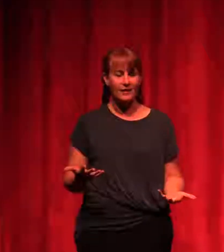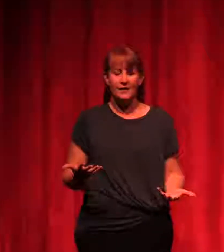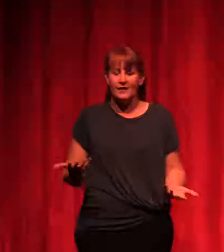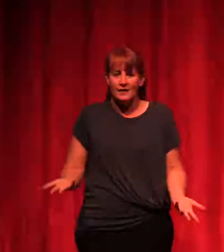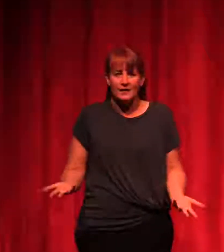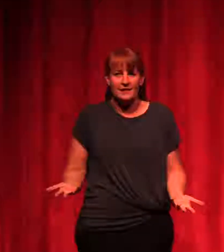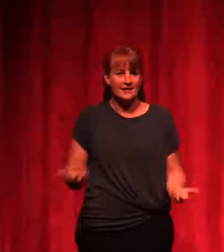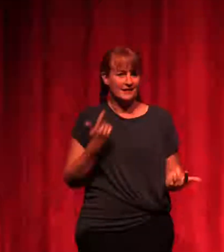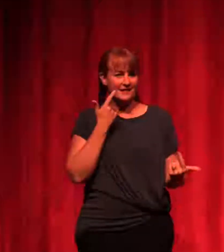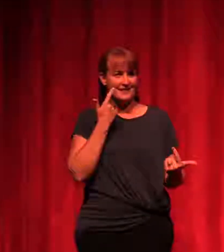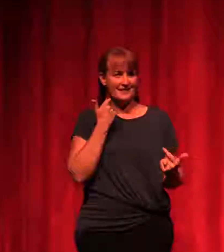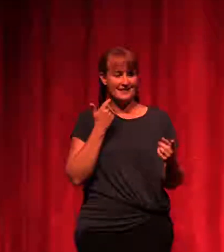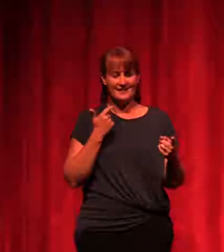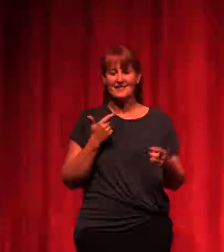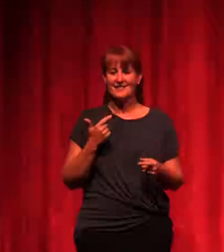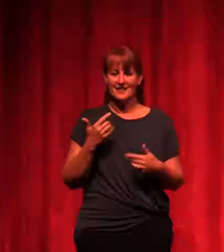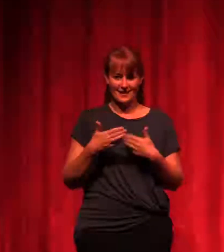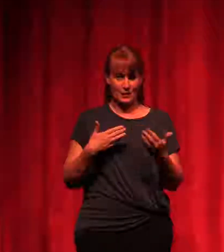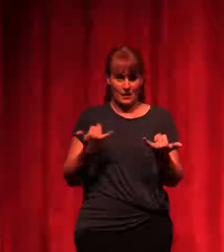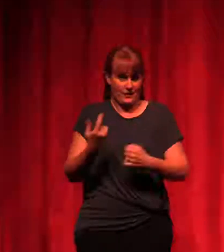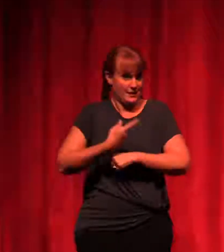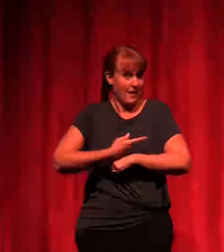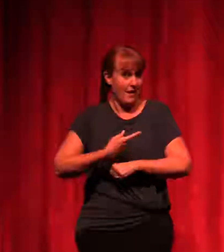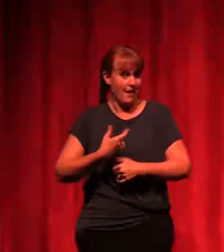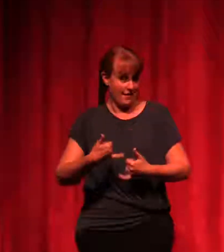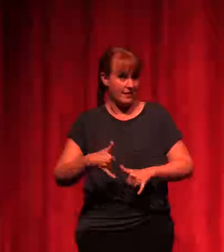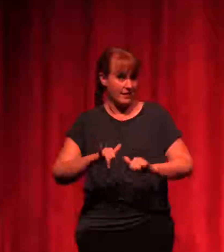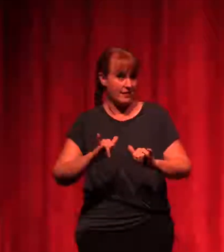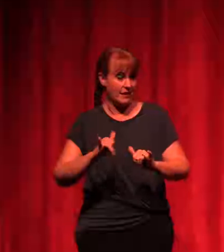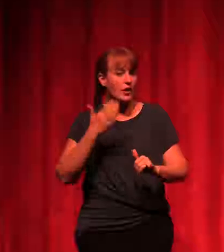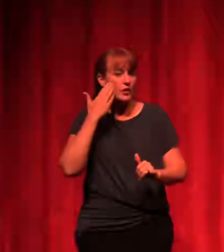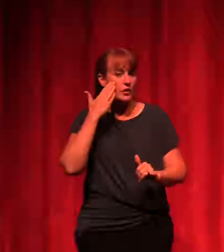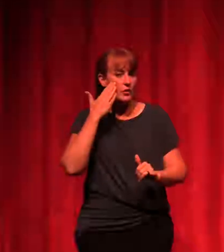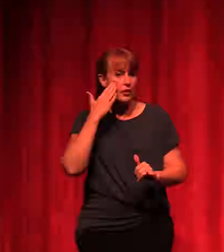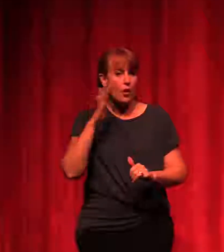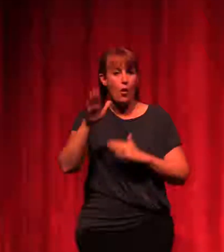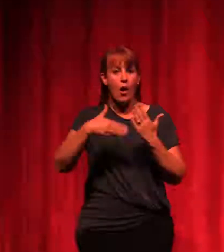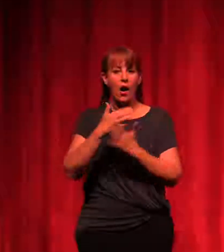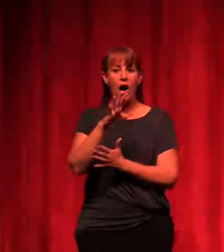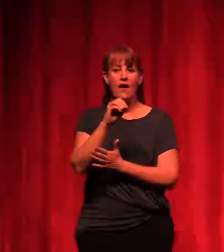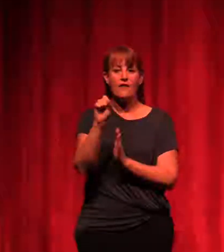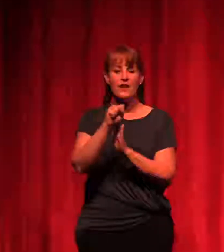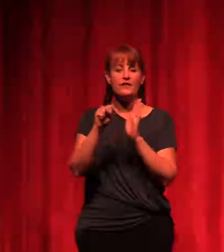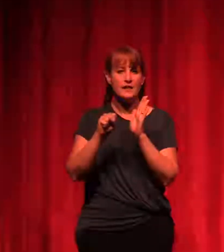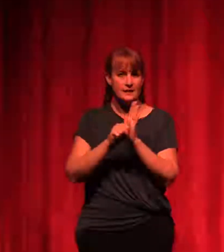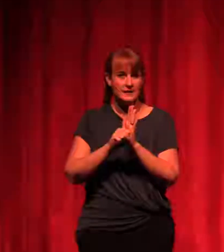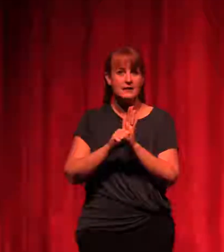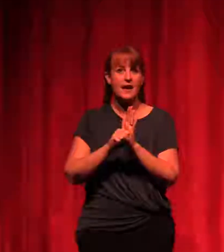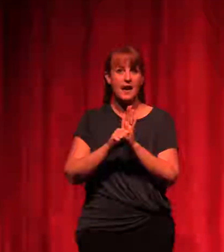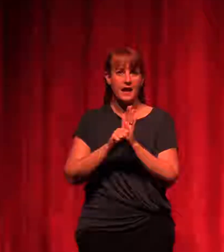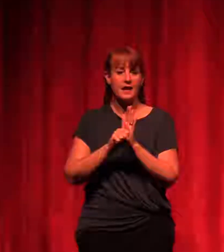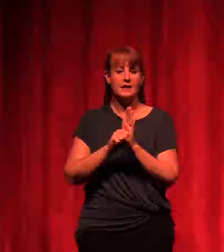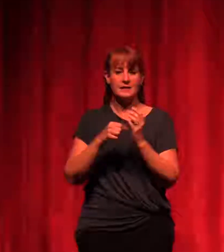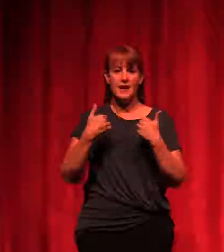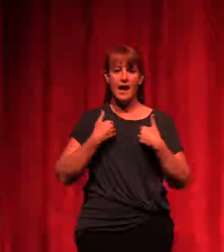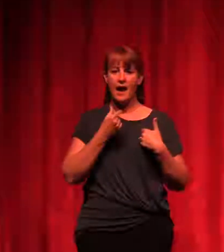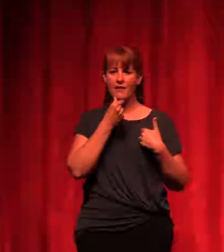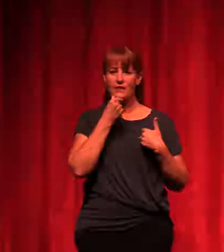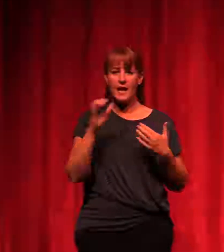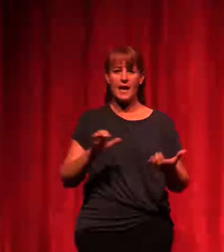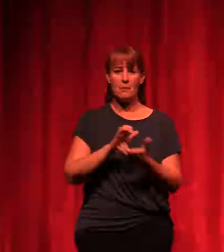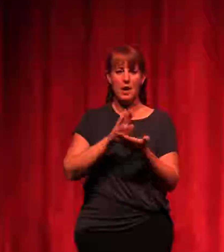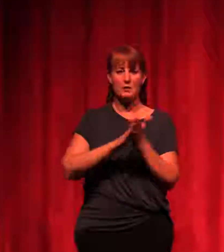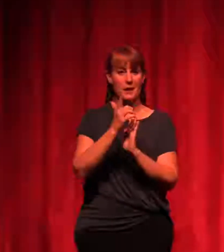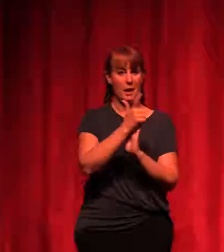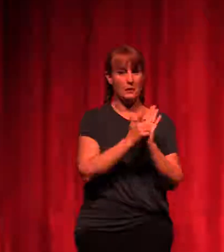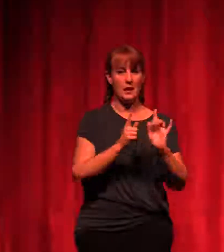So, and even today, all 50 states you can get gay marriage is legalized, and